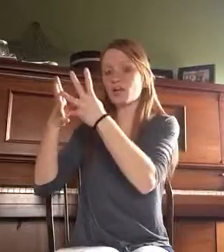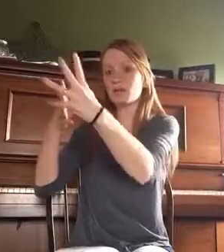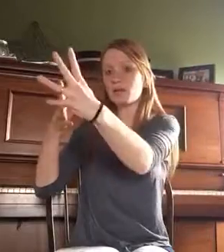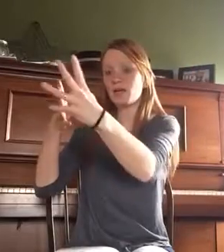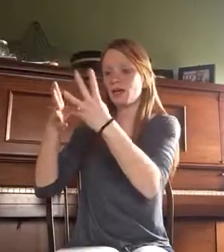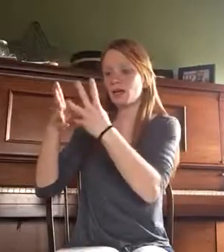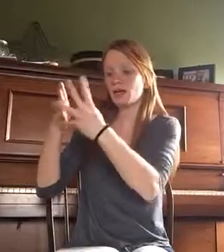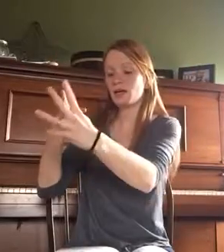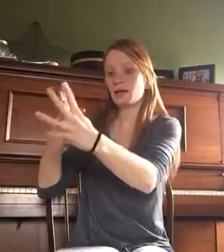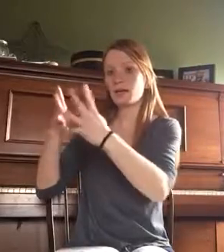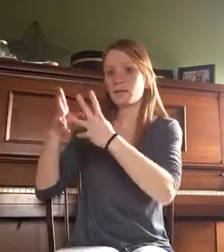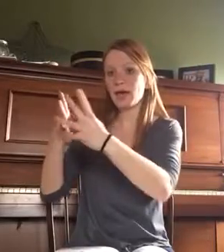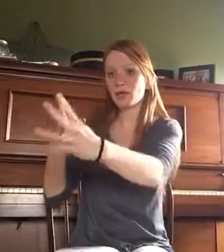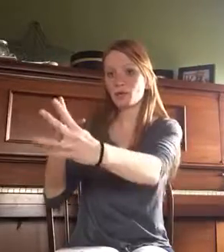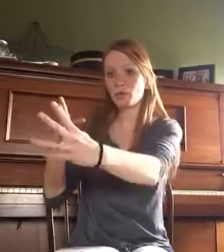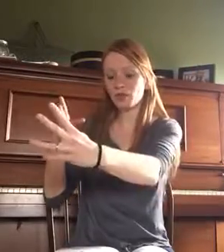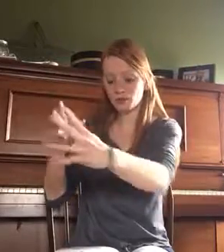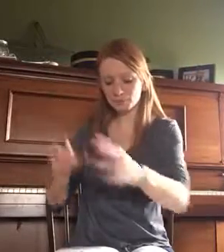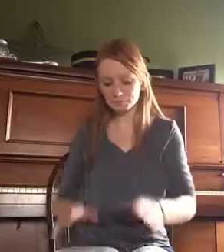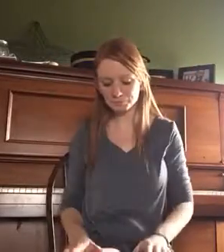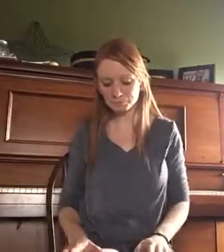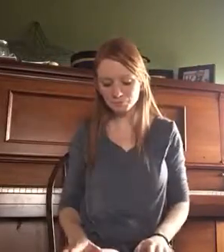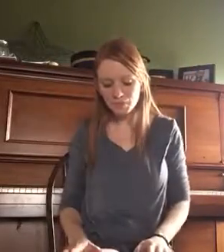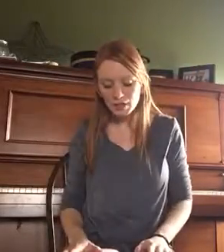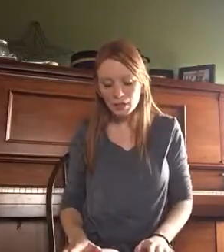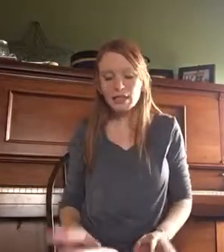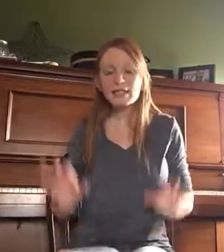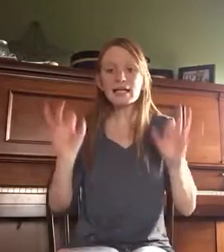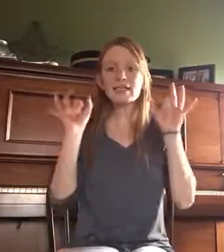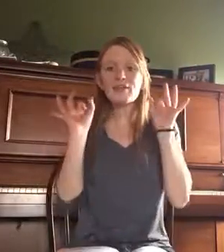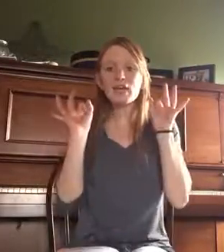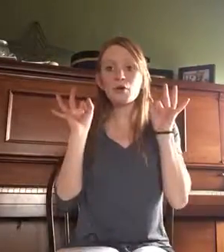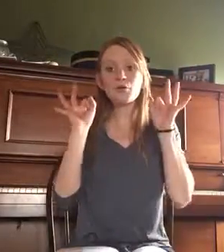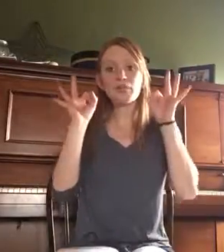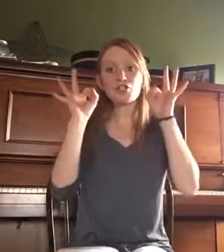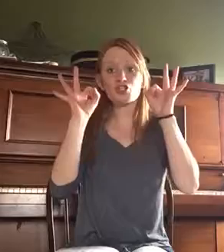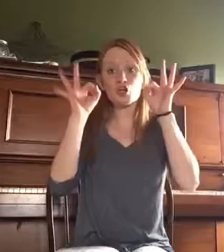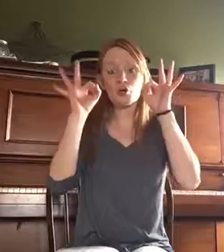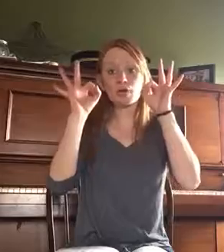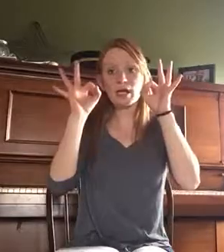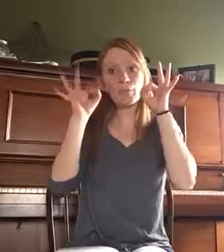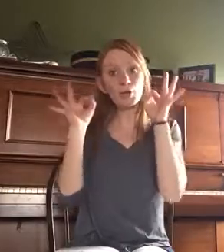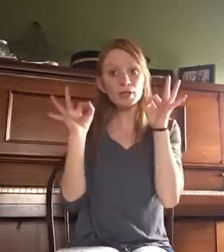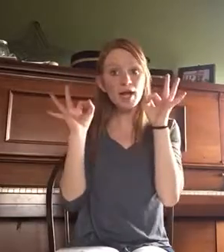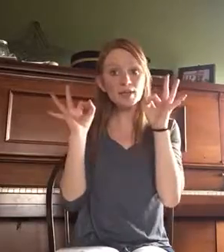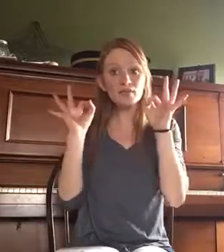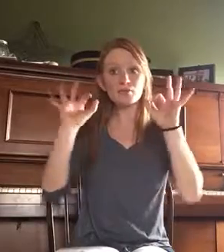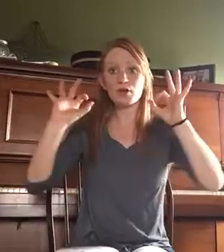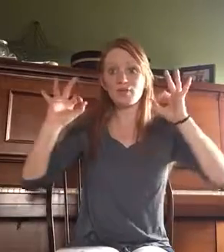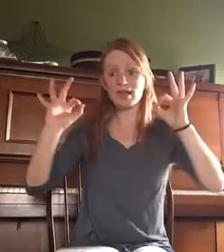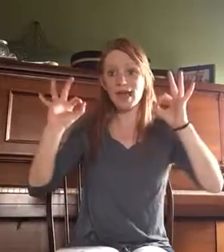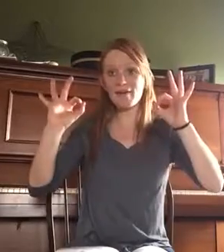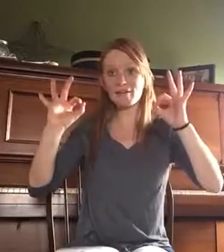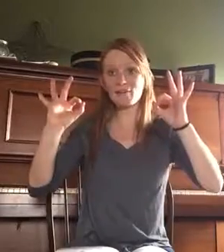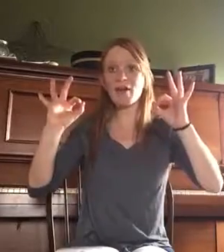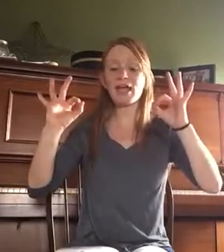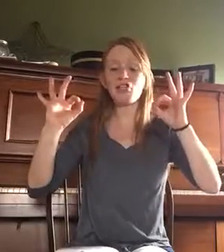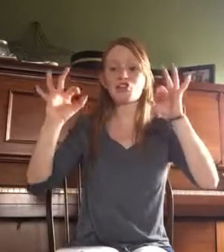shape, kind of back and forth. Next sign there would be to show like polka dots. So you have that F hand